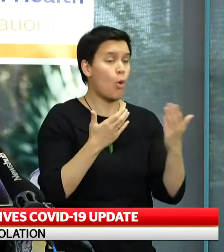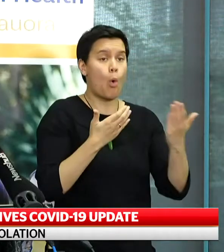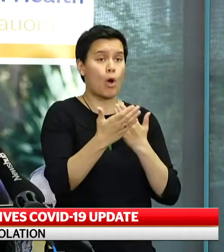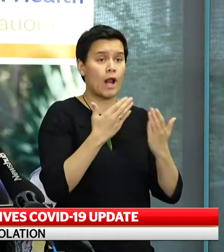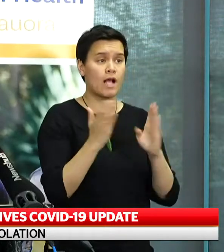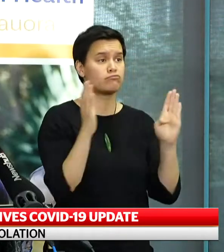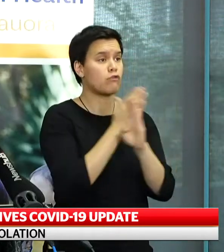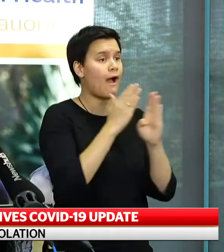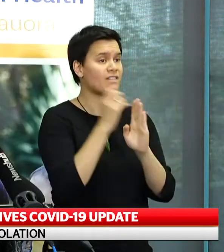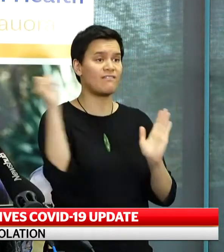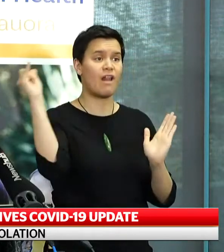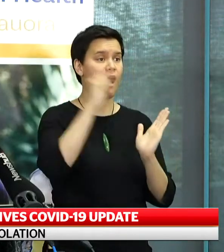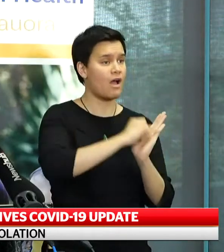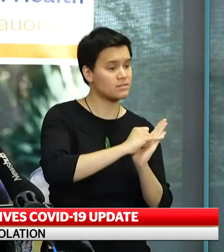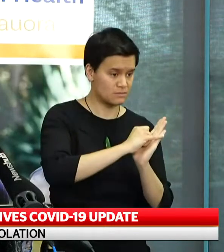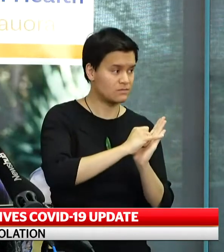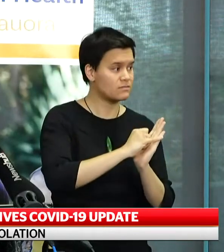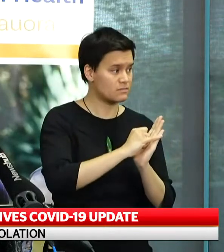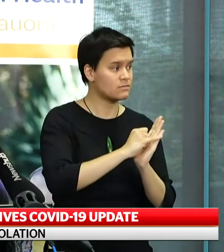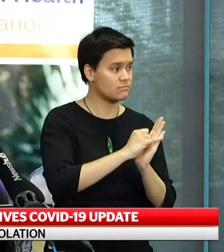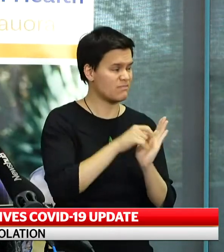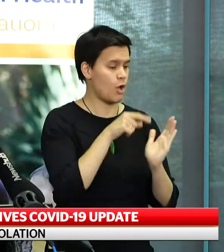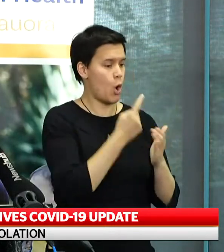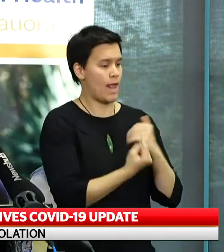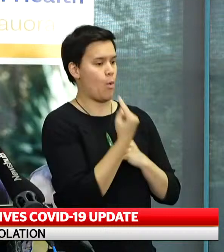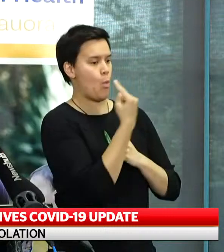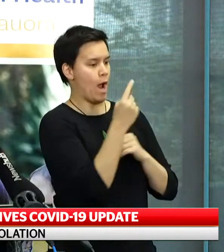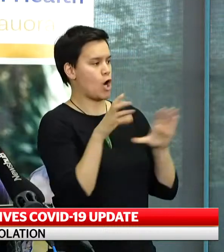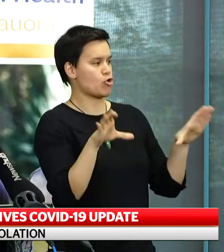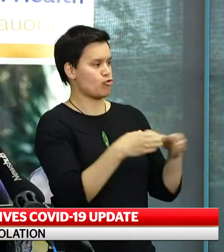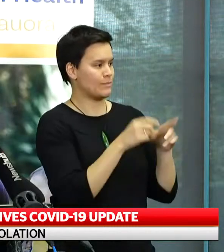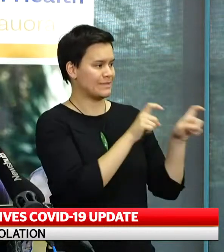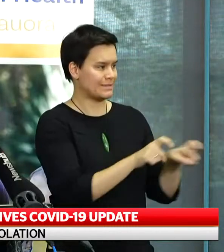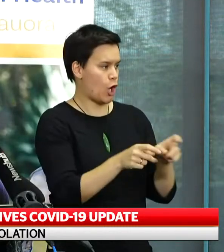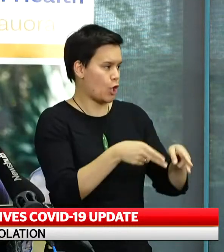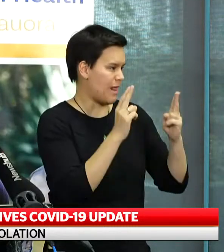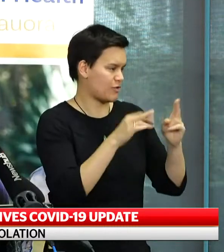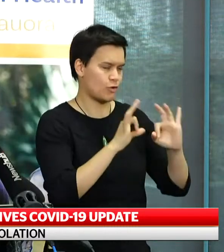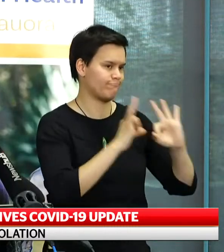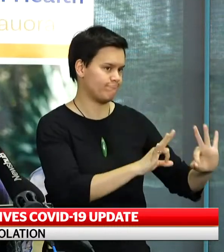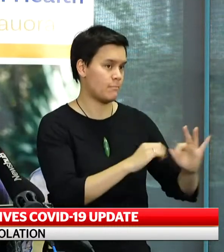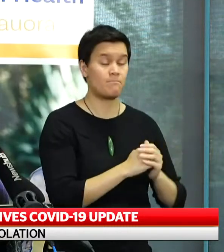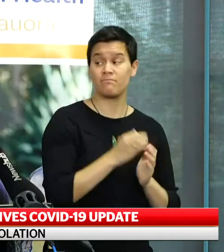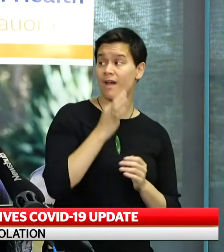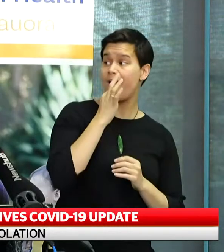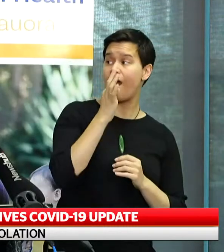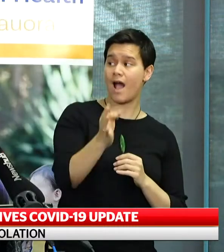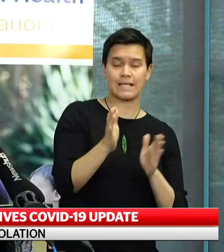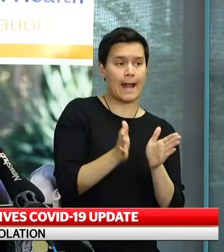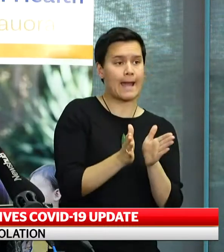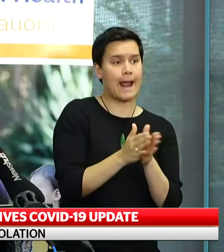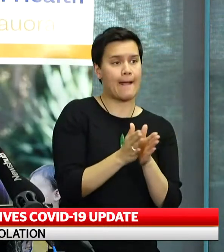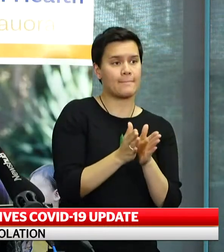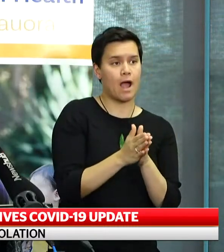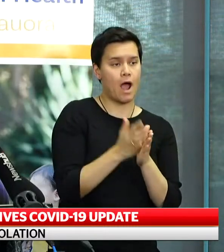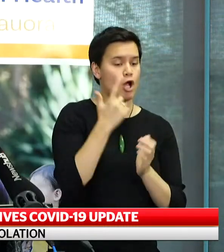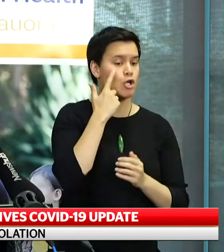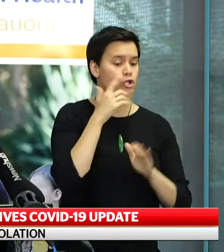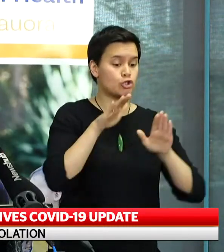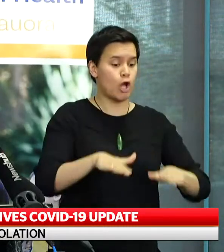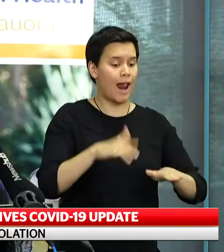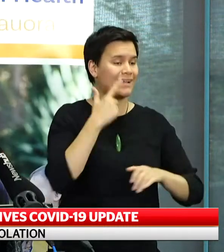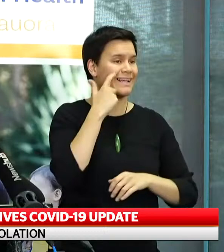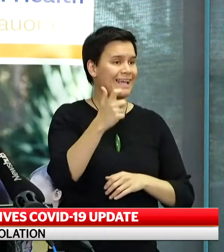only group that were in this particular facility. In terms of the childcare centre, does that remain open, and should parents be